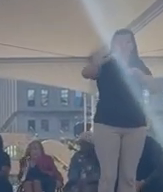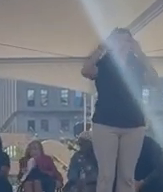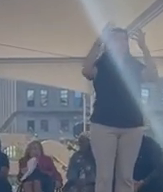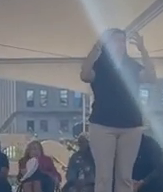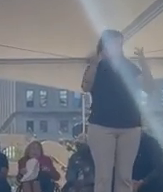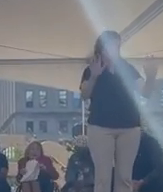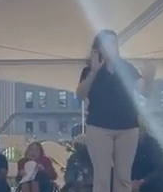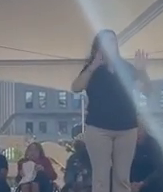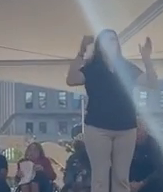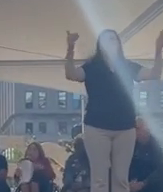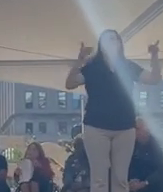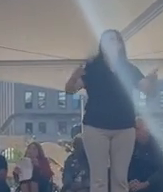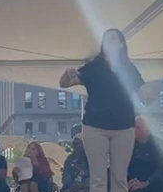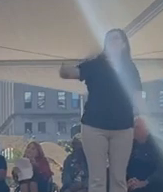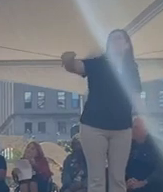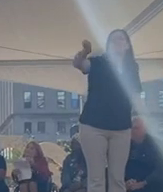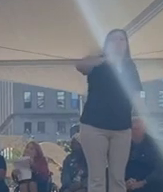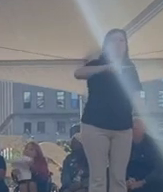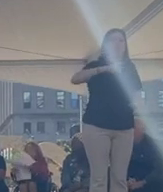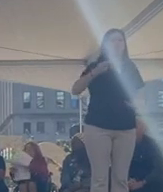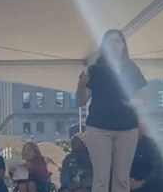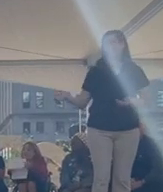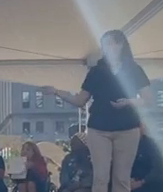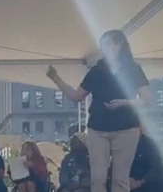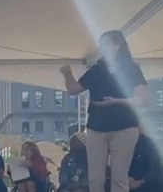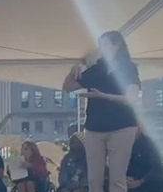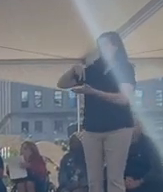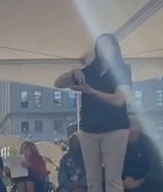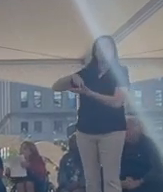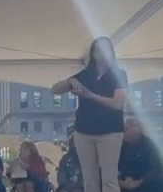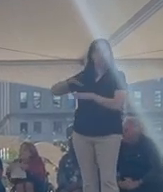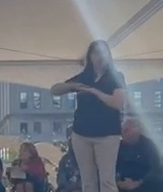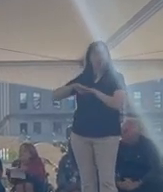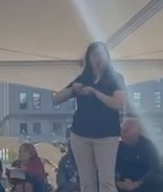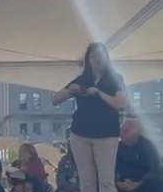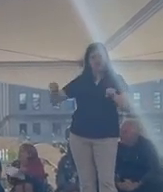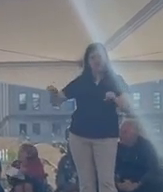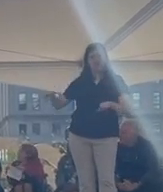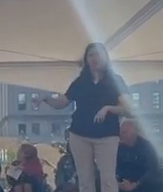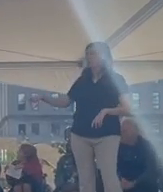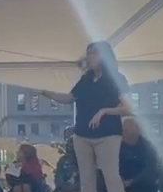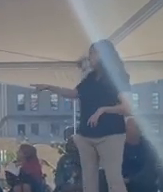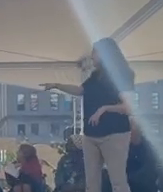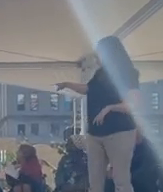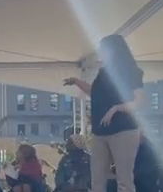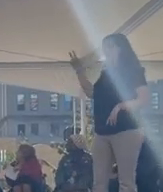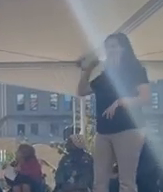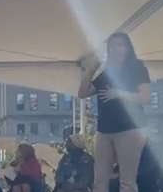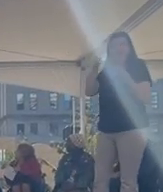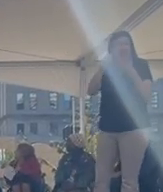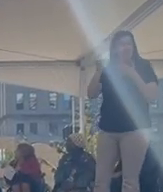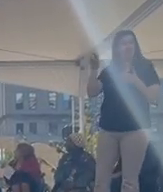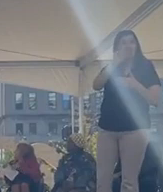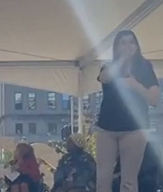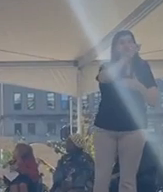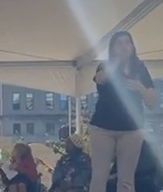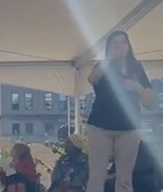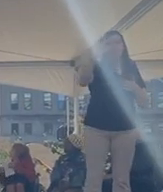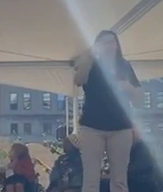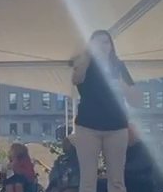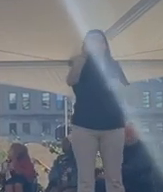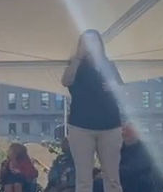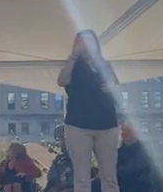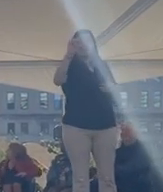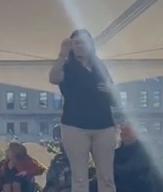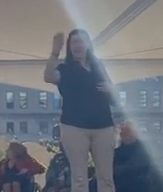we're going to invite people to come up on the stage, and if you see the giant letters behind me that say all